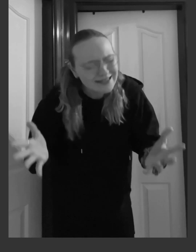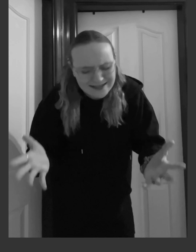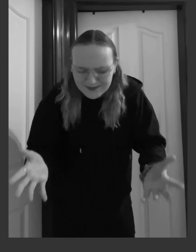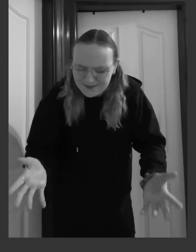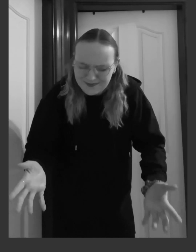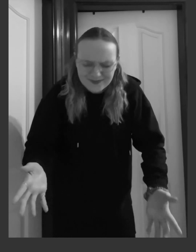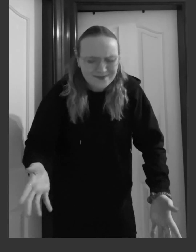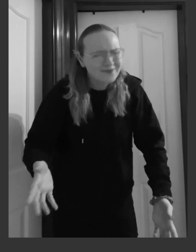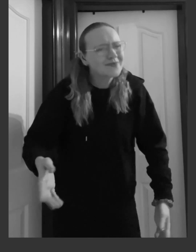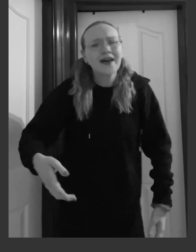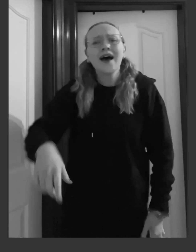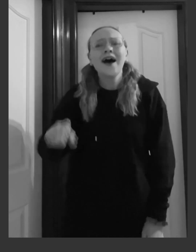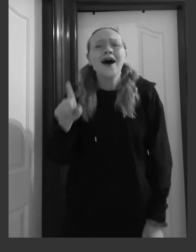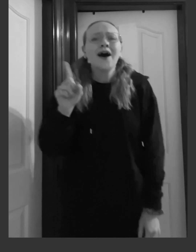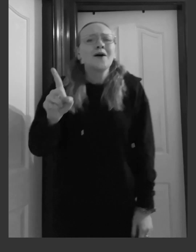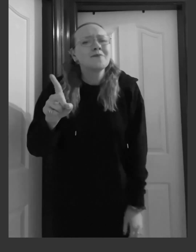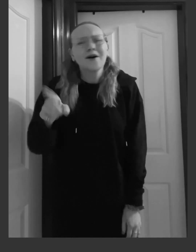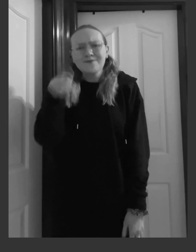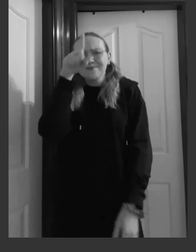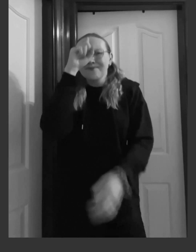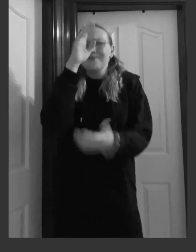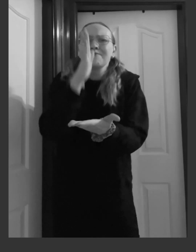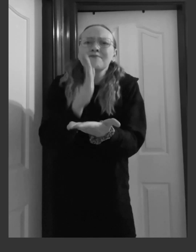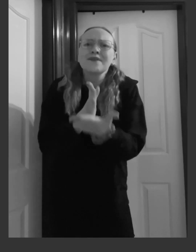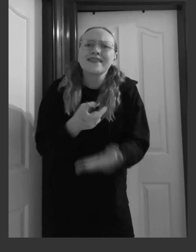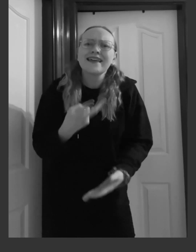But I can't believe it's true